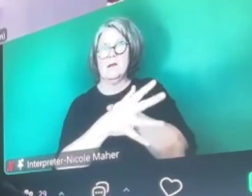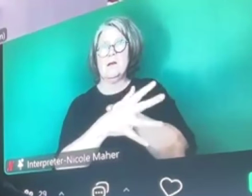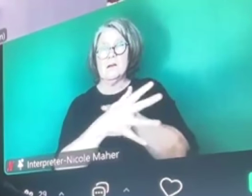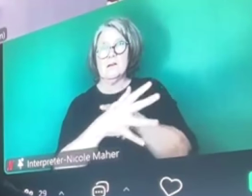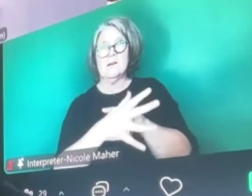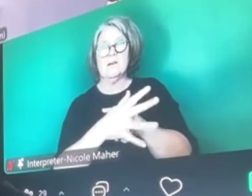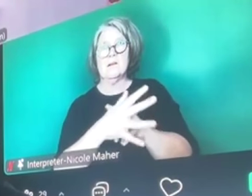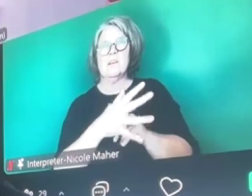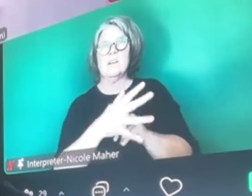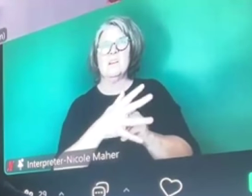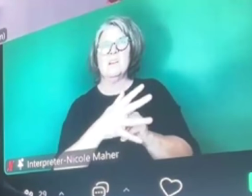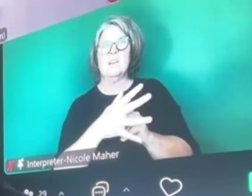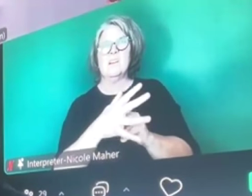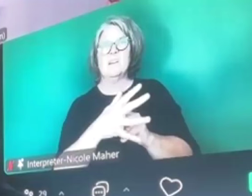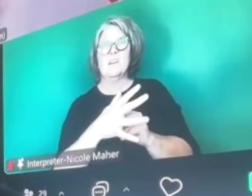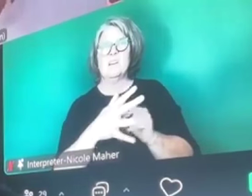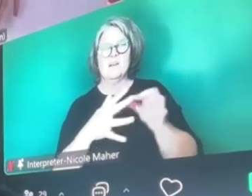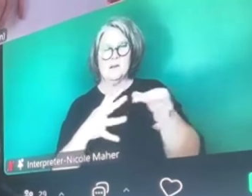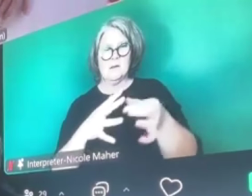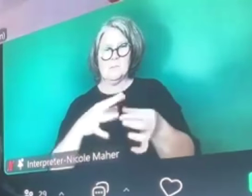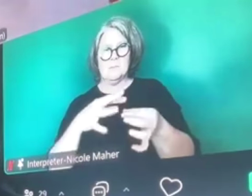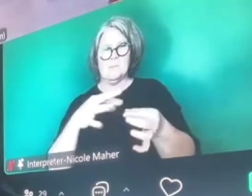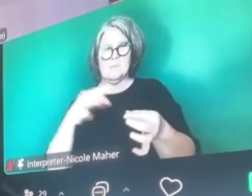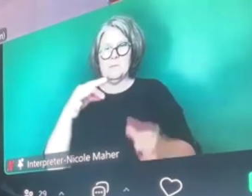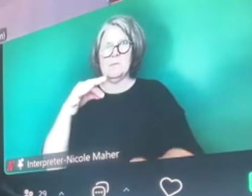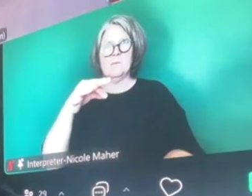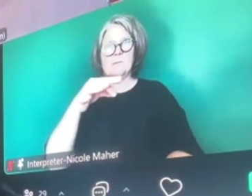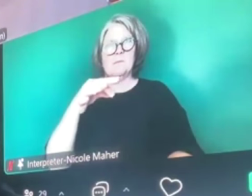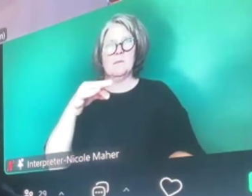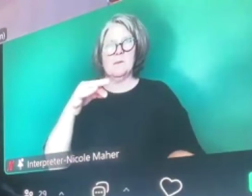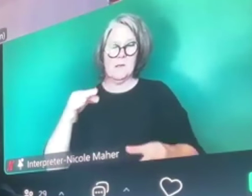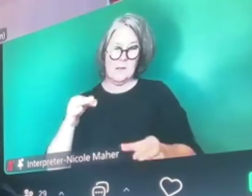that gives me something to hold on to as I push